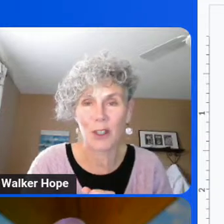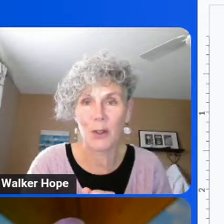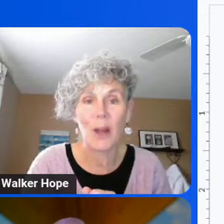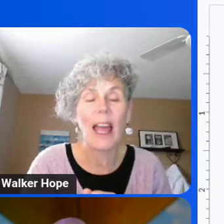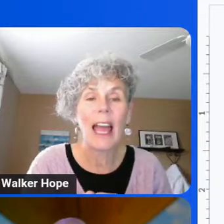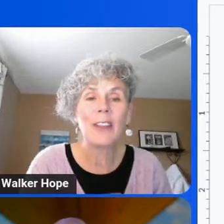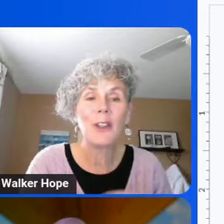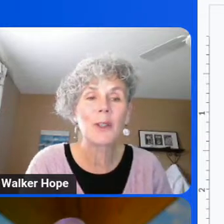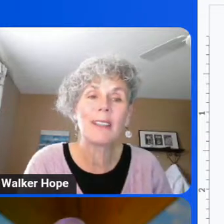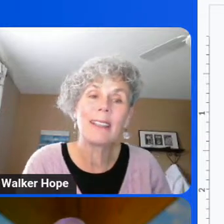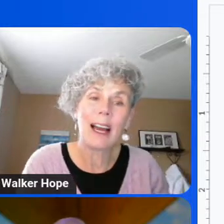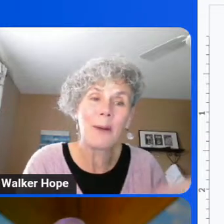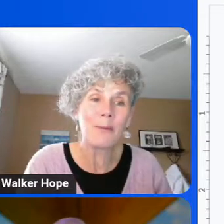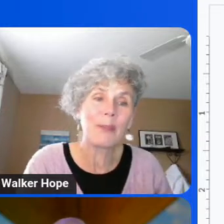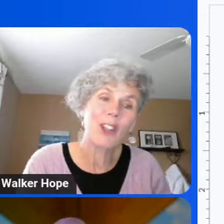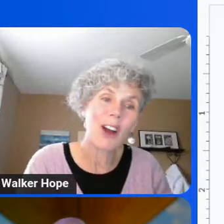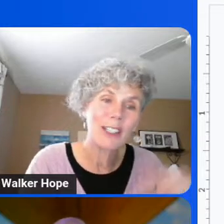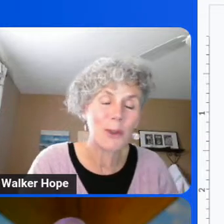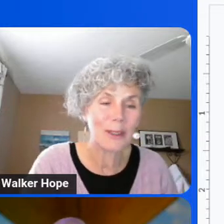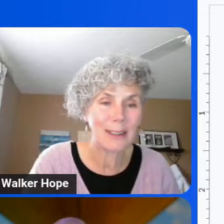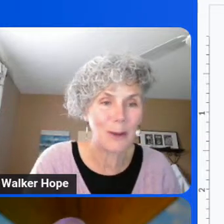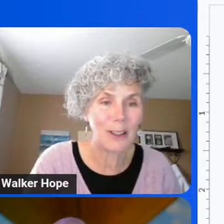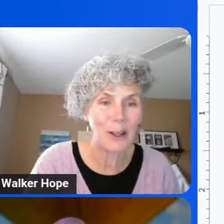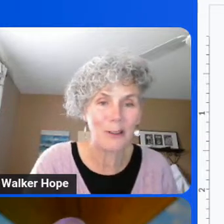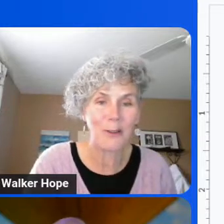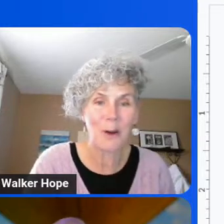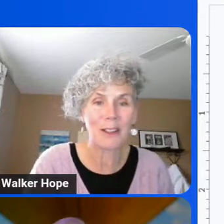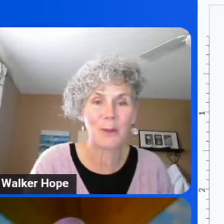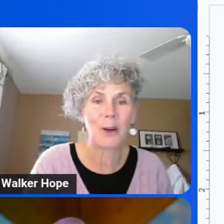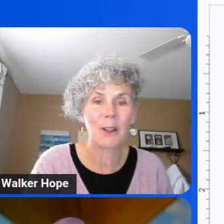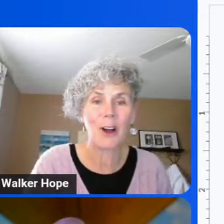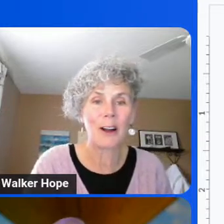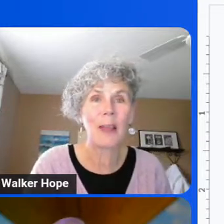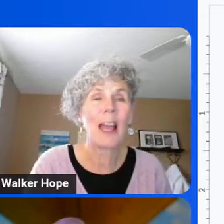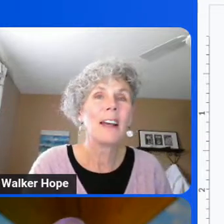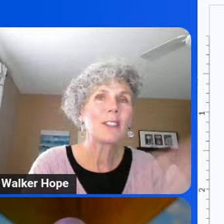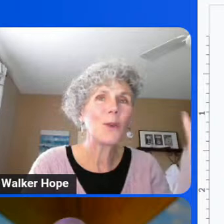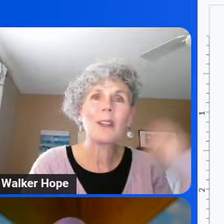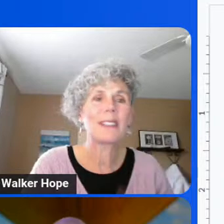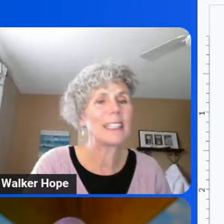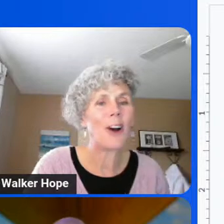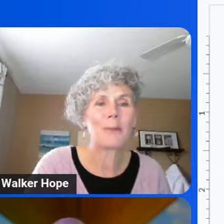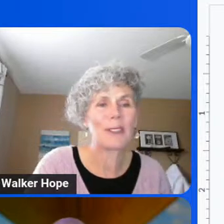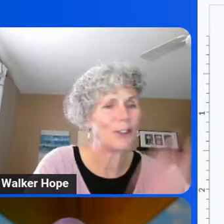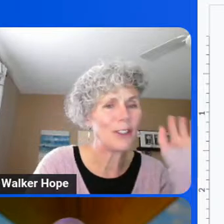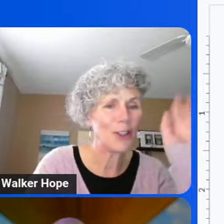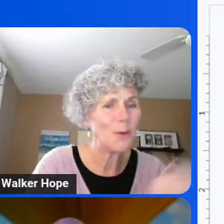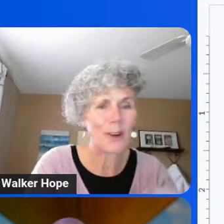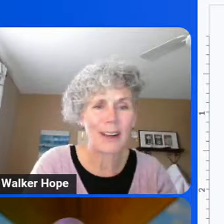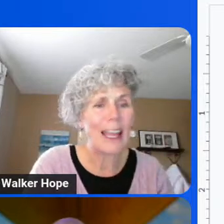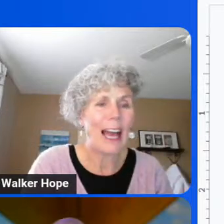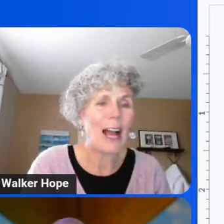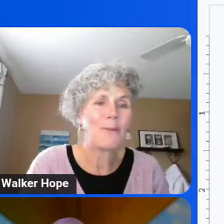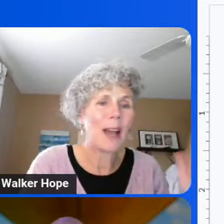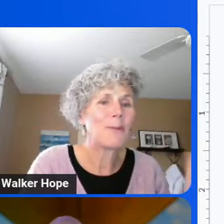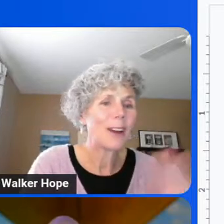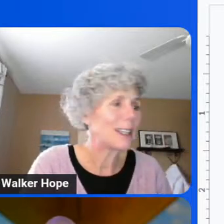bit.ly/logicsform2, and you can be talking to us as well on our forum as we go along. So what's decomposition? Don't worry. I'm not going to